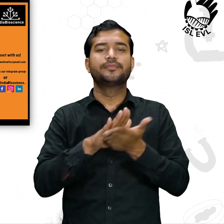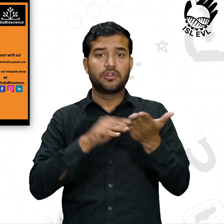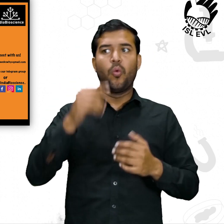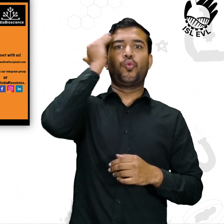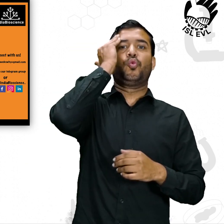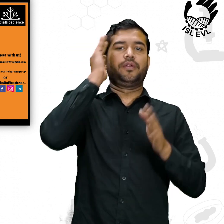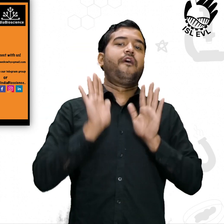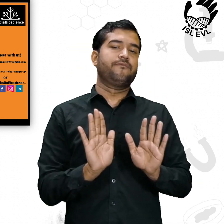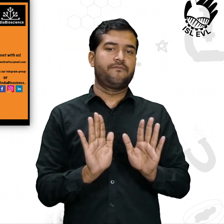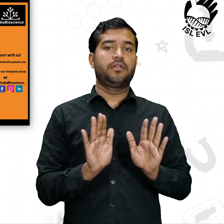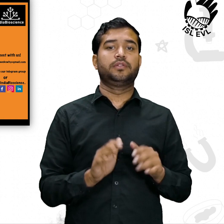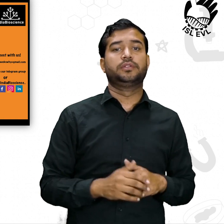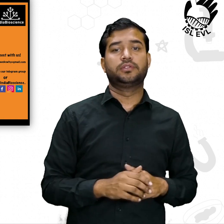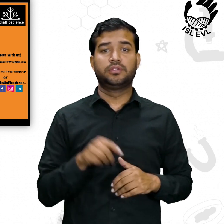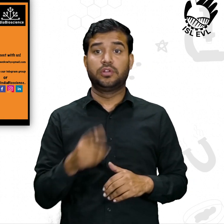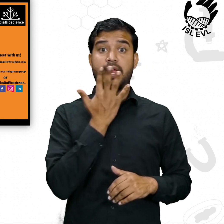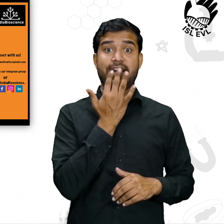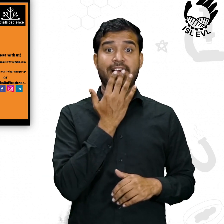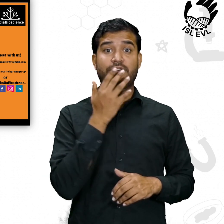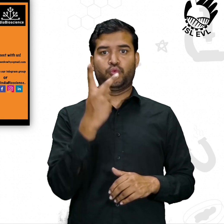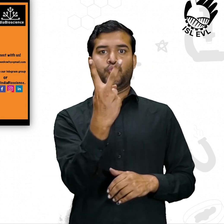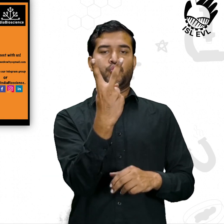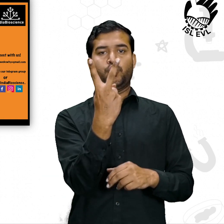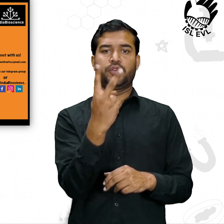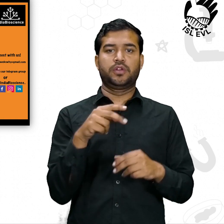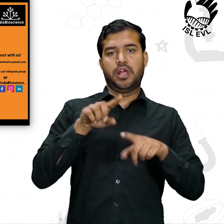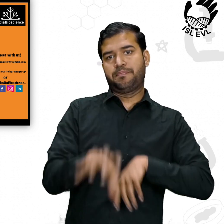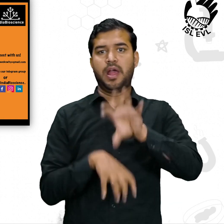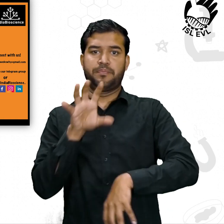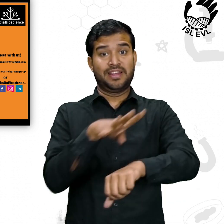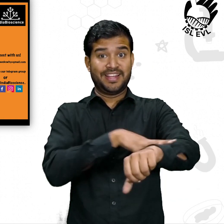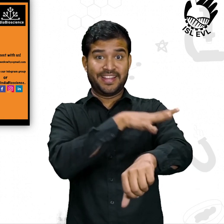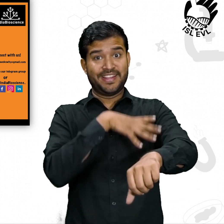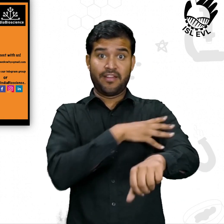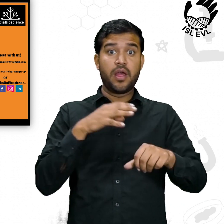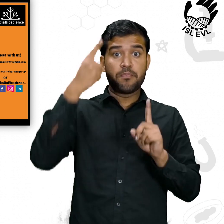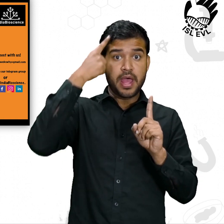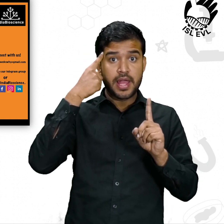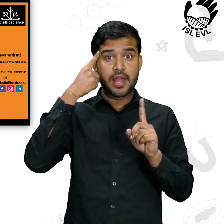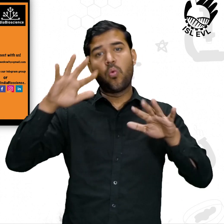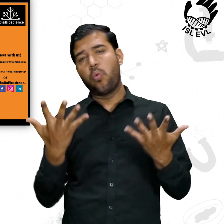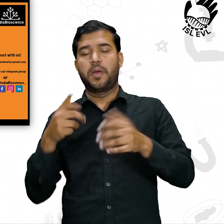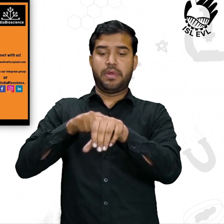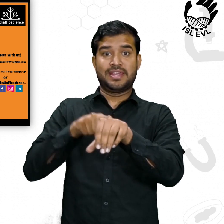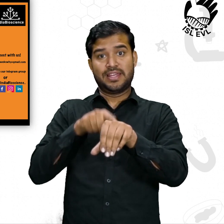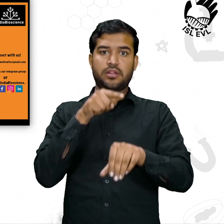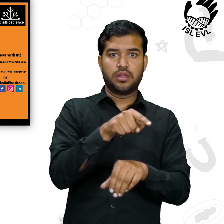there are two different color pigments in the tiger's skin. The brown or the black pigment is called eumelanin and the yellow or